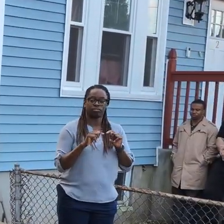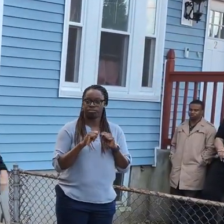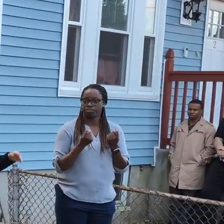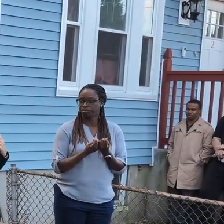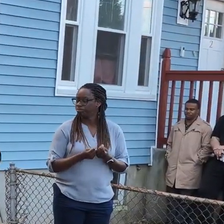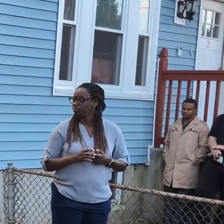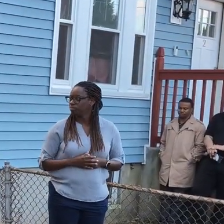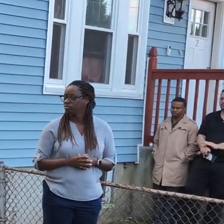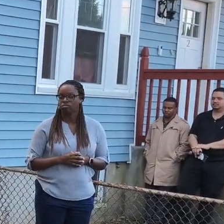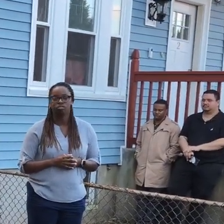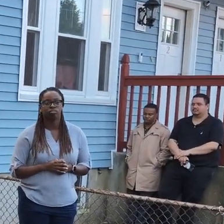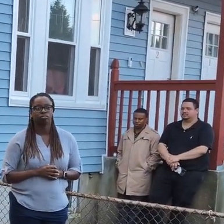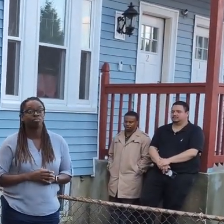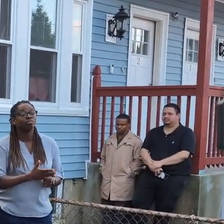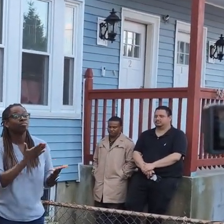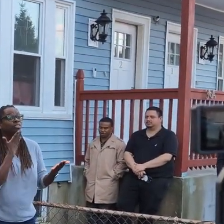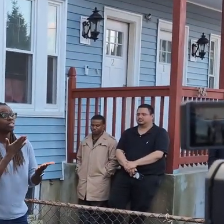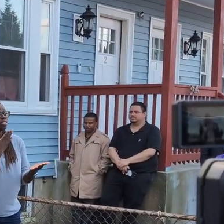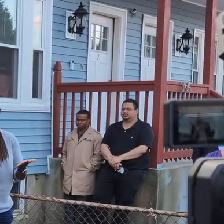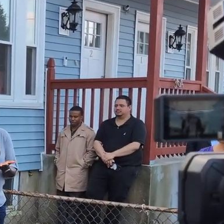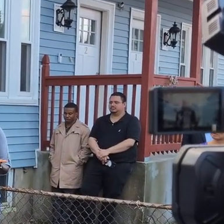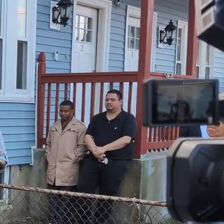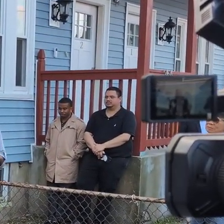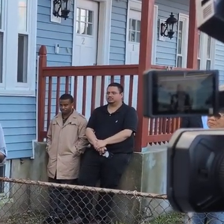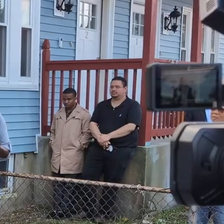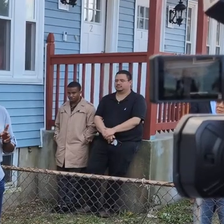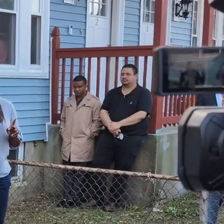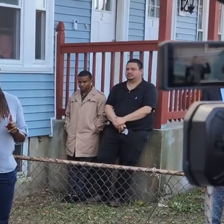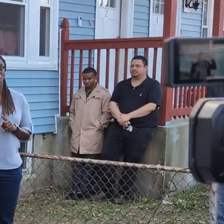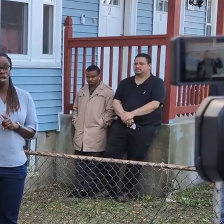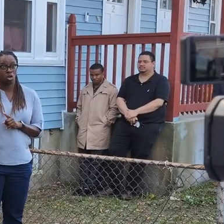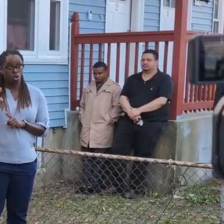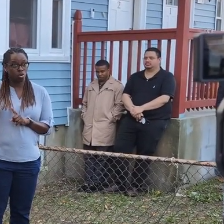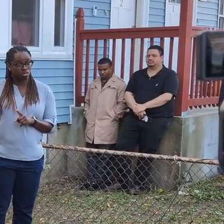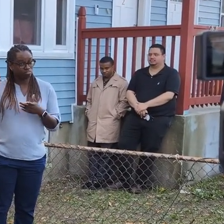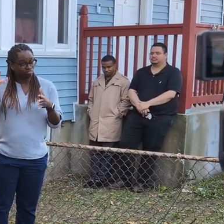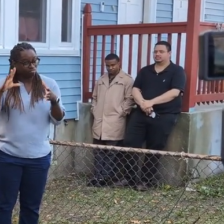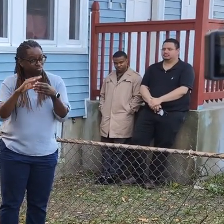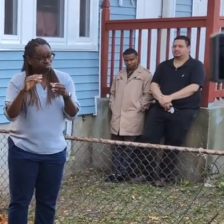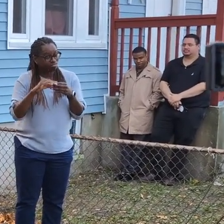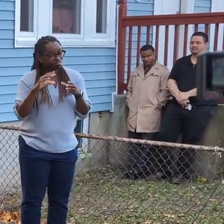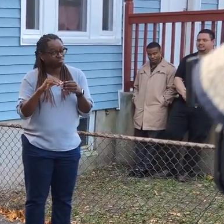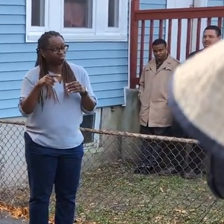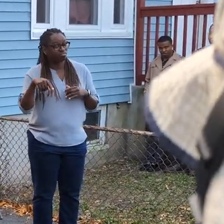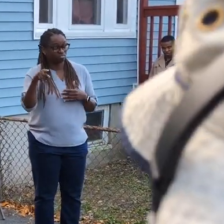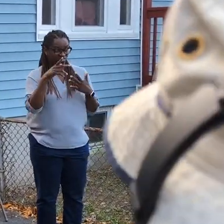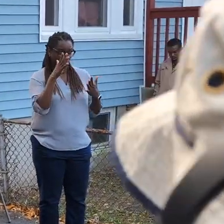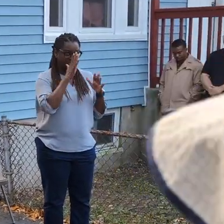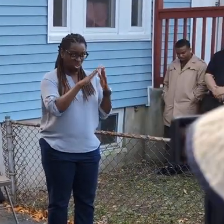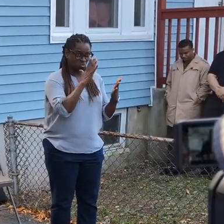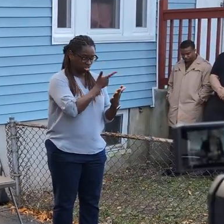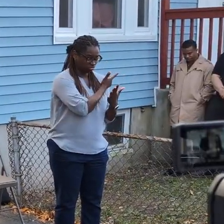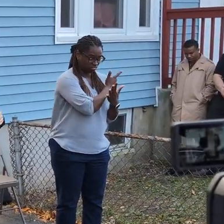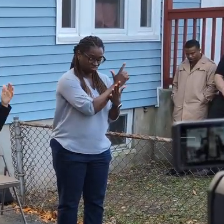Well, again, as the mayor mentioned, we've got, I think, between 300 and 400 units in a pipeline. So we need to keep it up